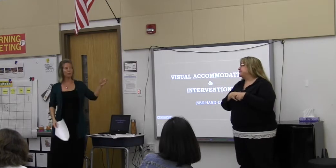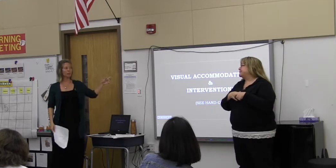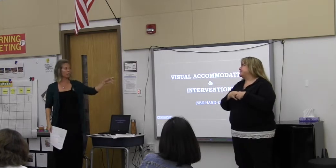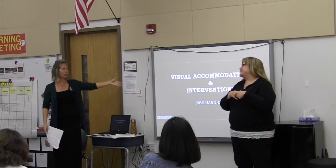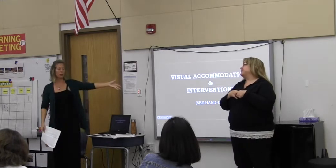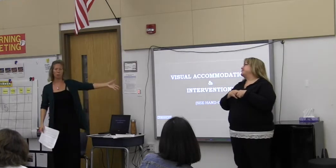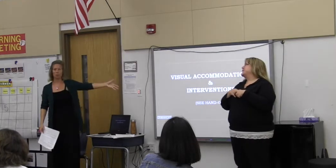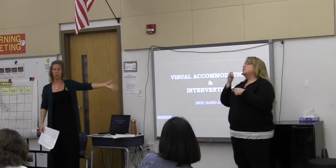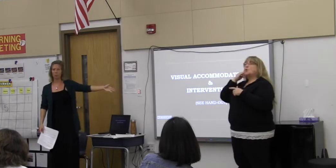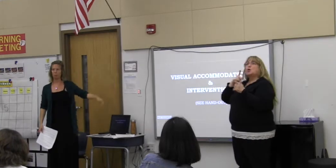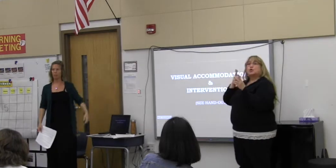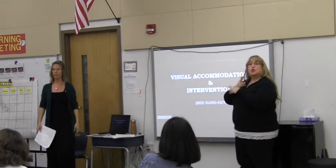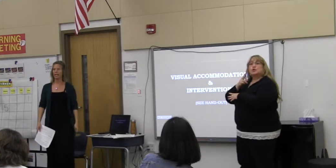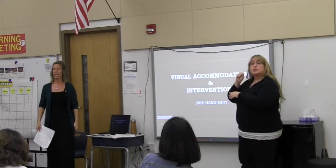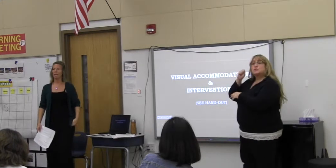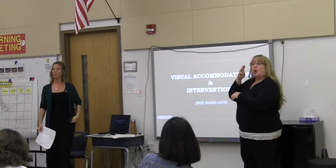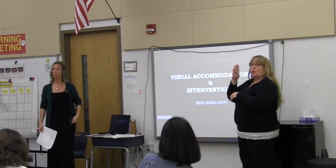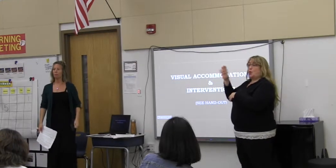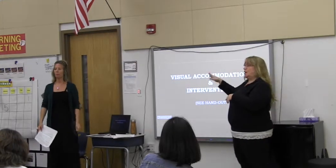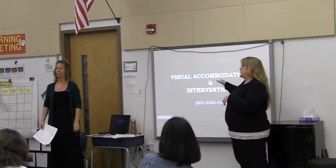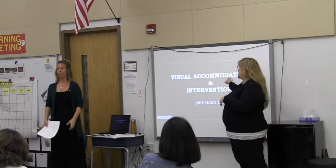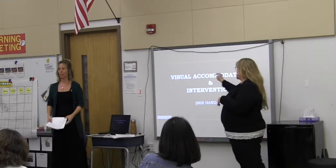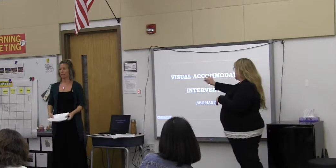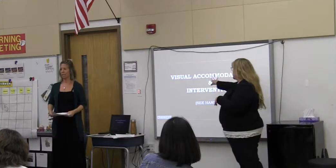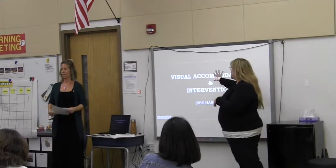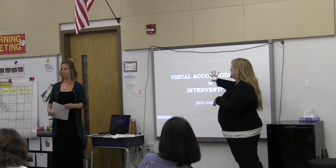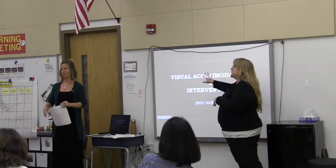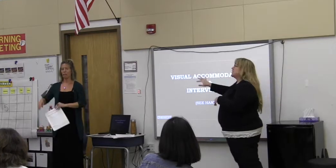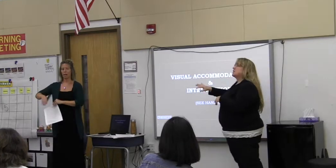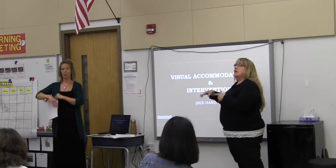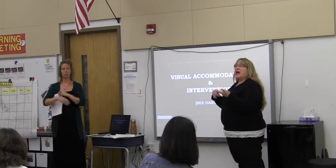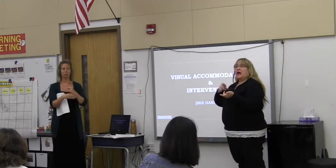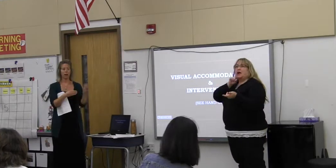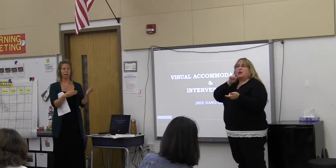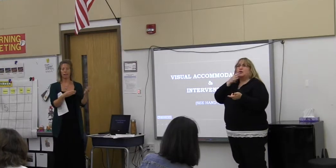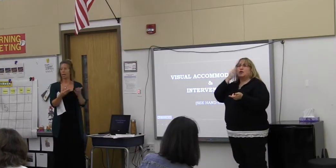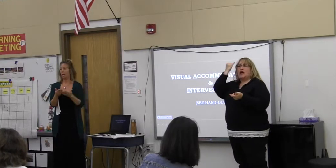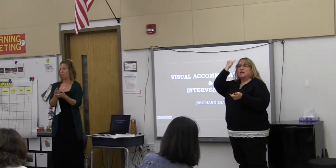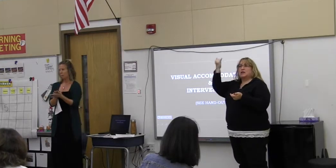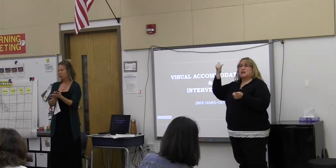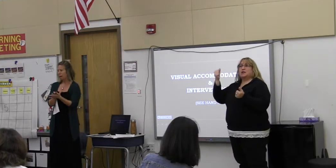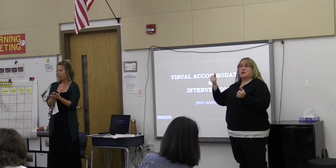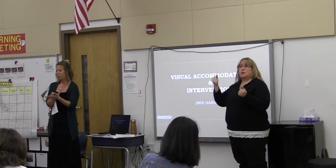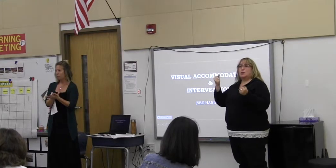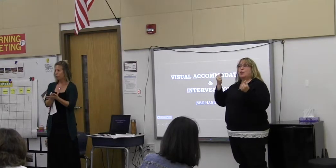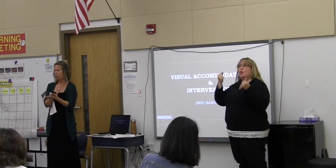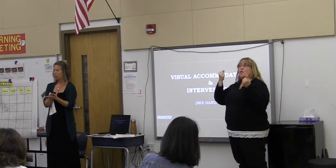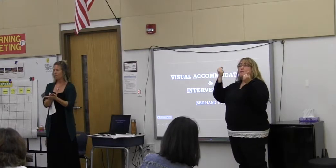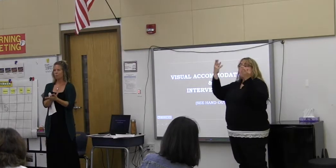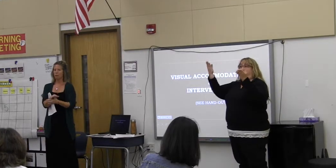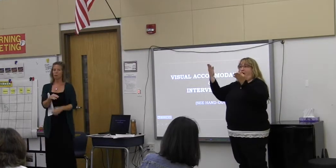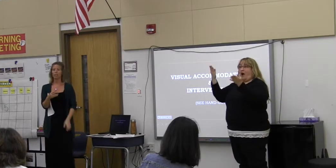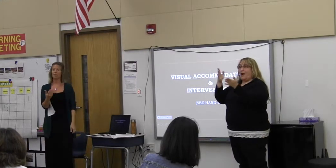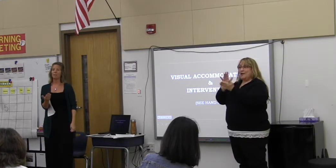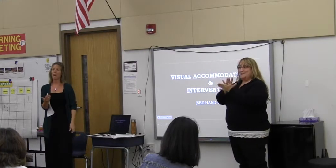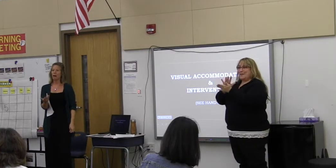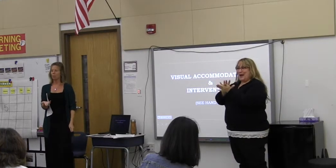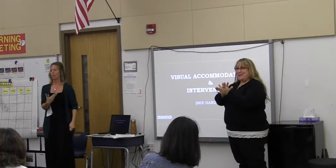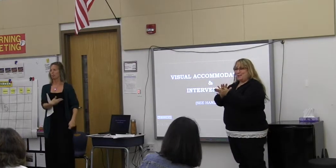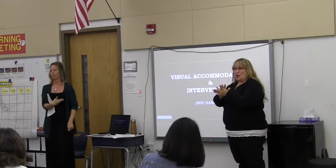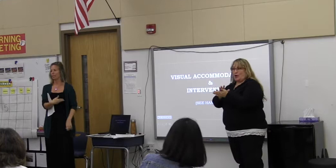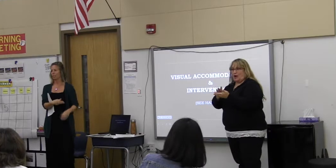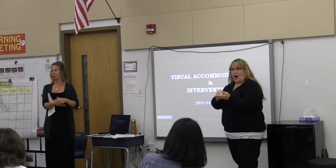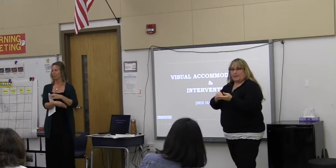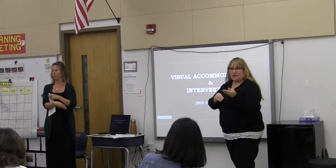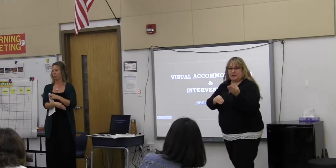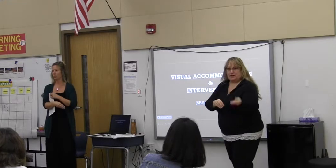If you're doing things up here on the smartboard, it might be a really good idea if you can either provide a paper copy of what you're doing up there or even